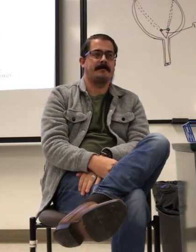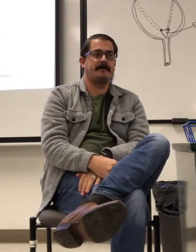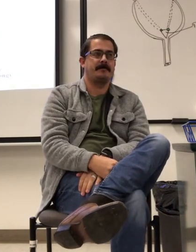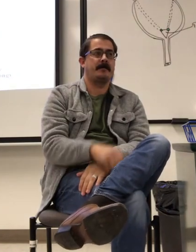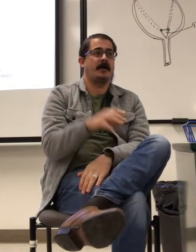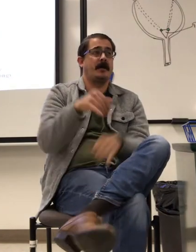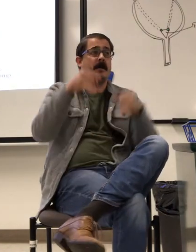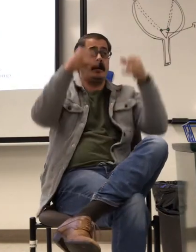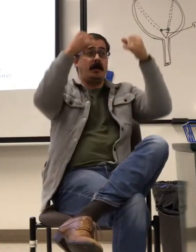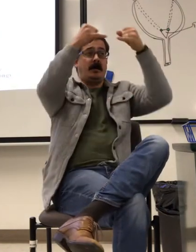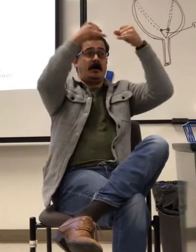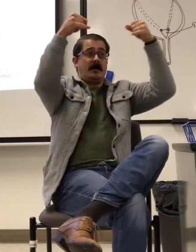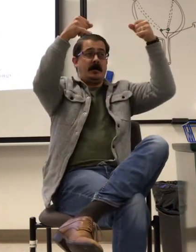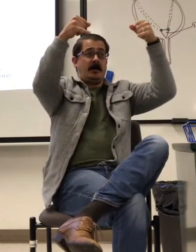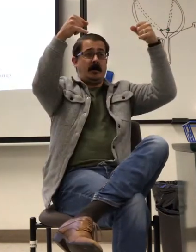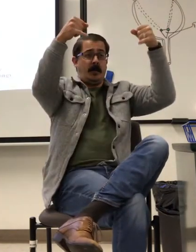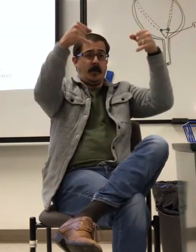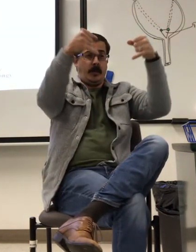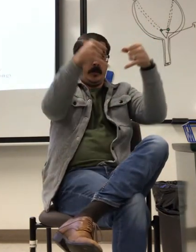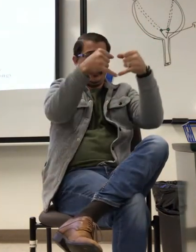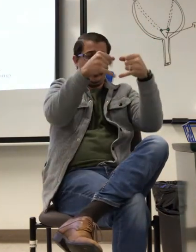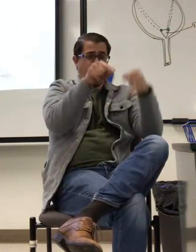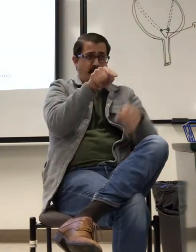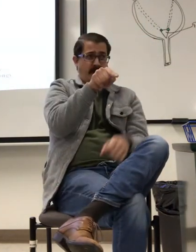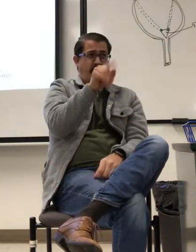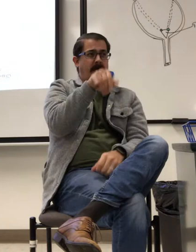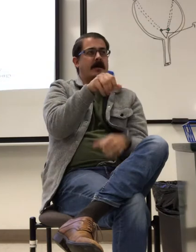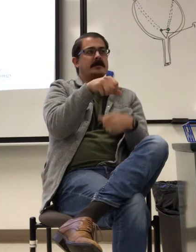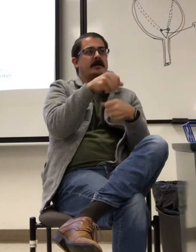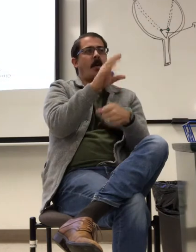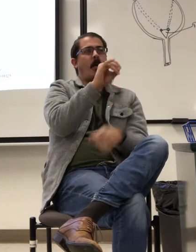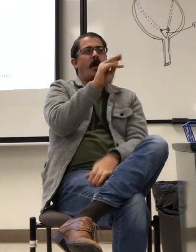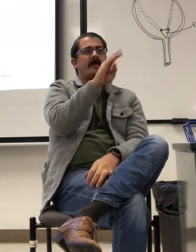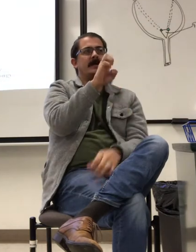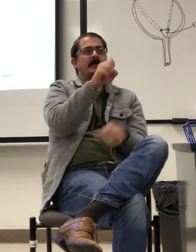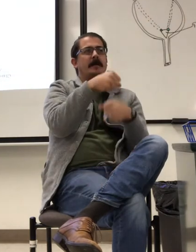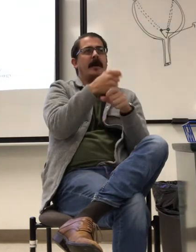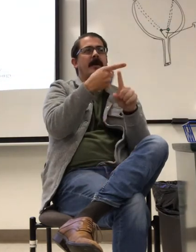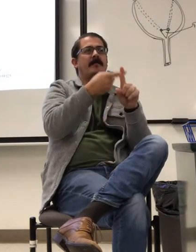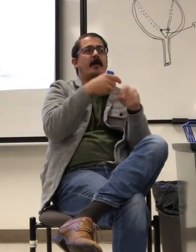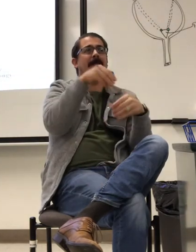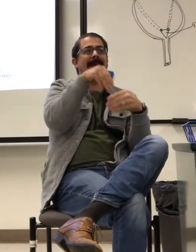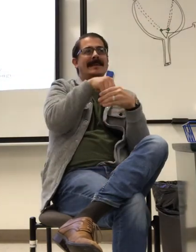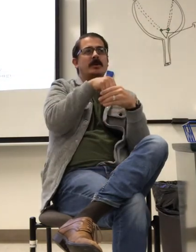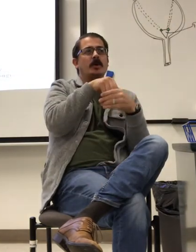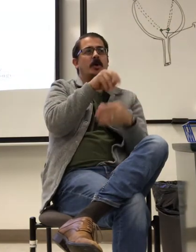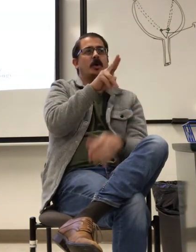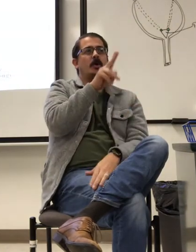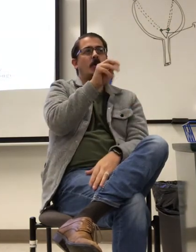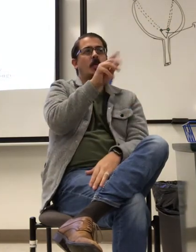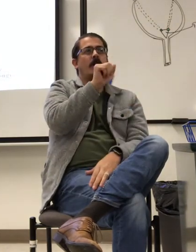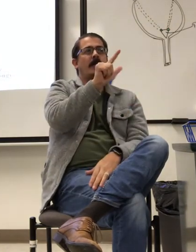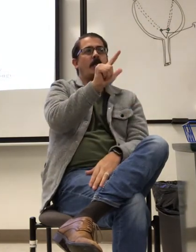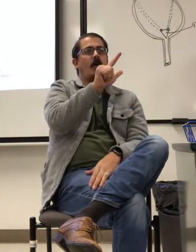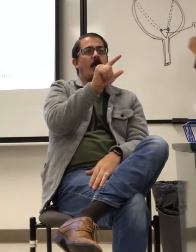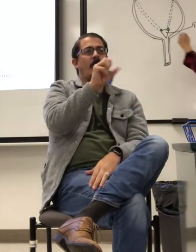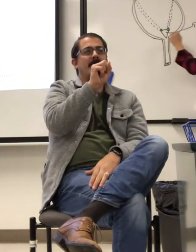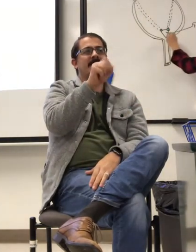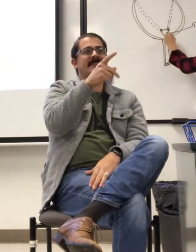that bottom corner is created by the orifice created by the internal urethral sphincter.